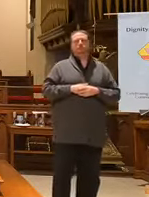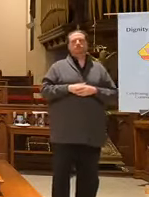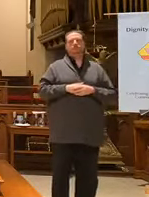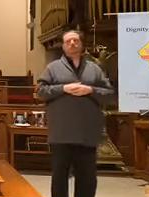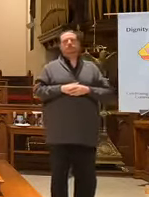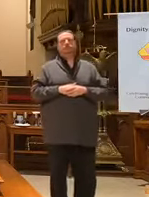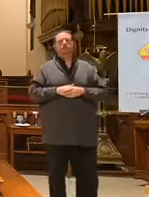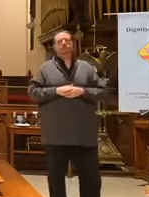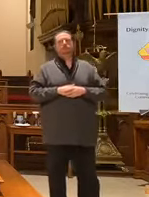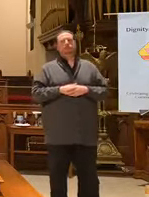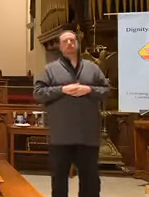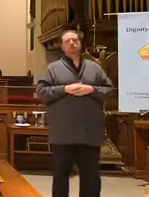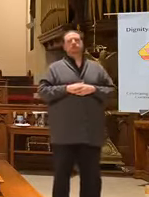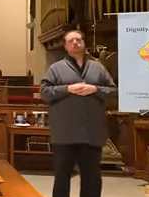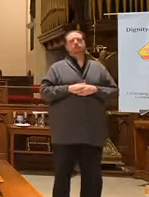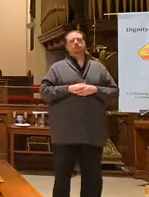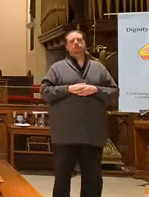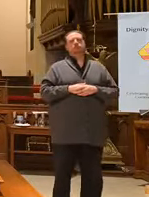Kelly, Tom Farmer.